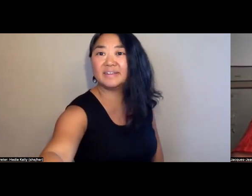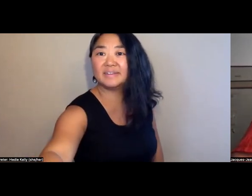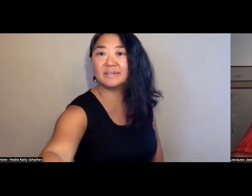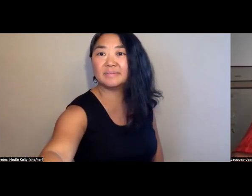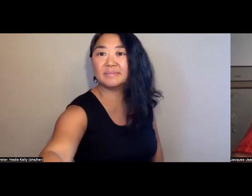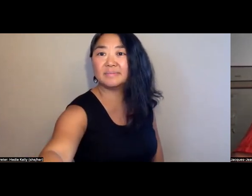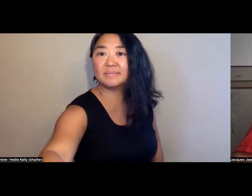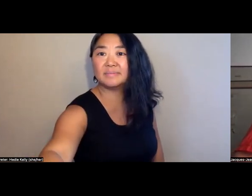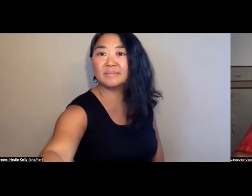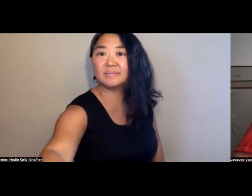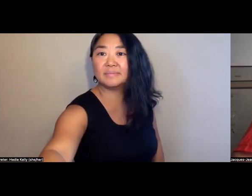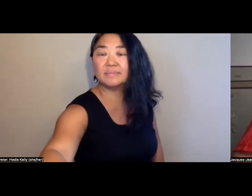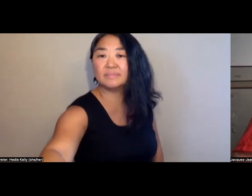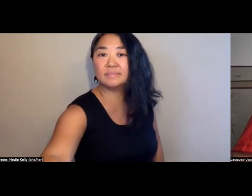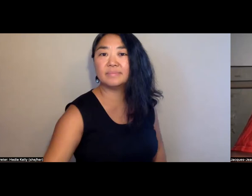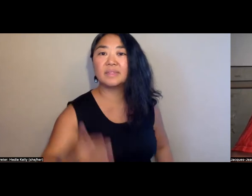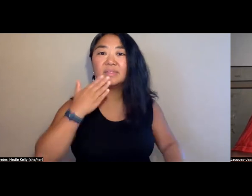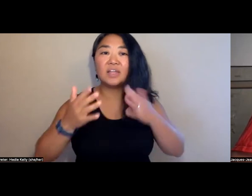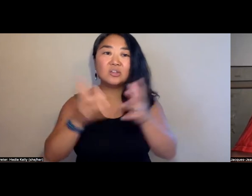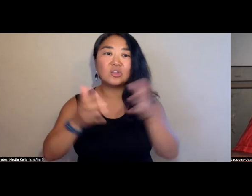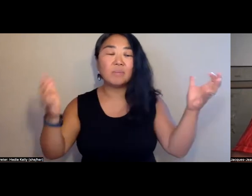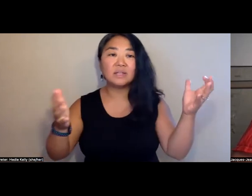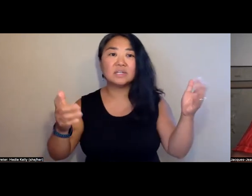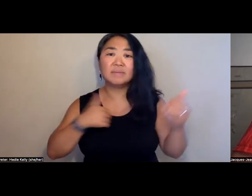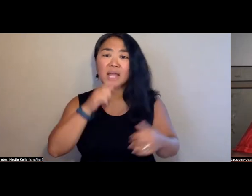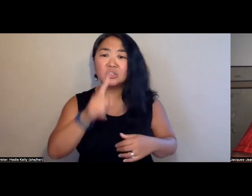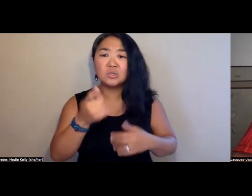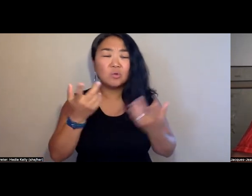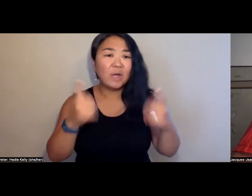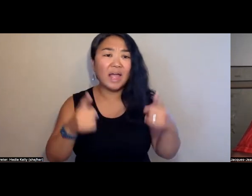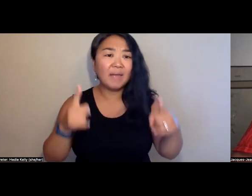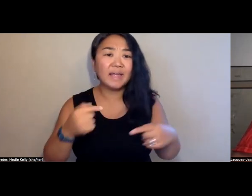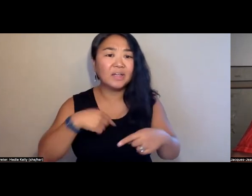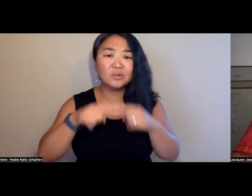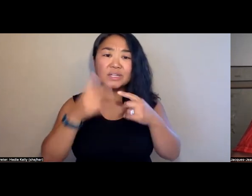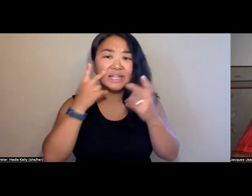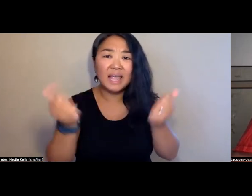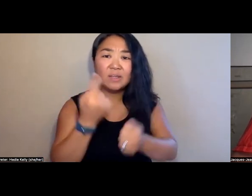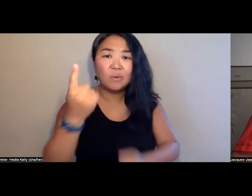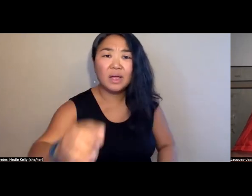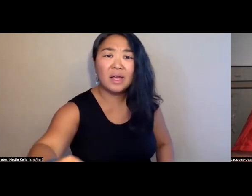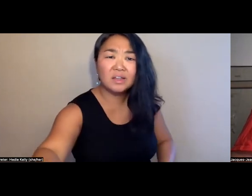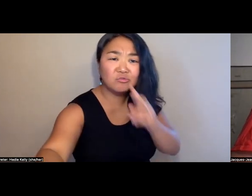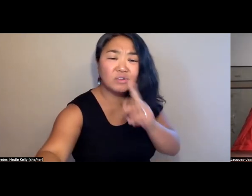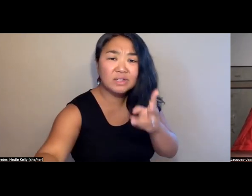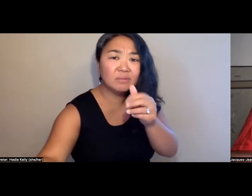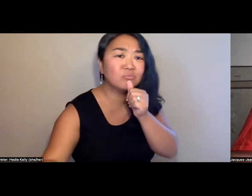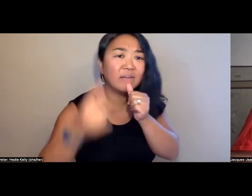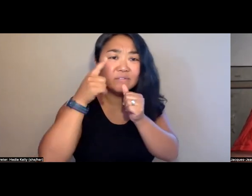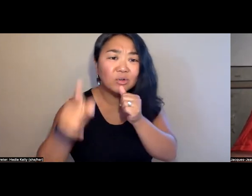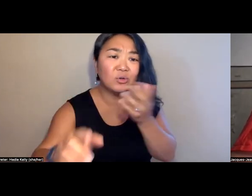Thank you so much for, I have no idea what happened in there. I couldn't see any of you. It was private for you,